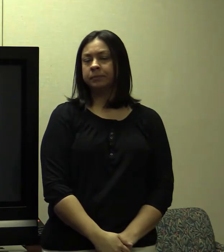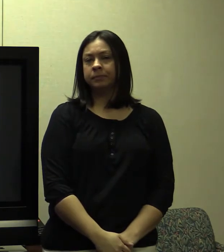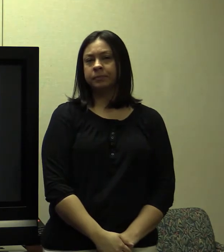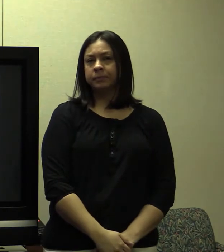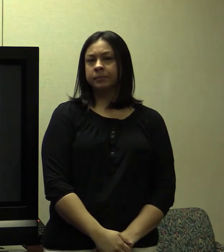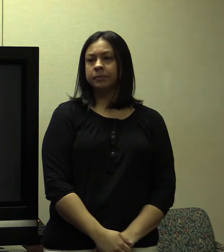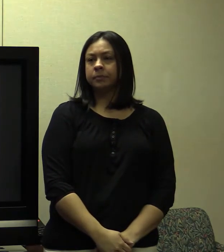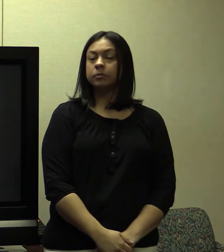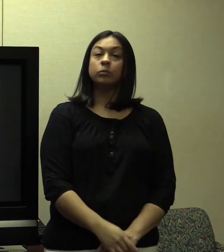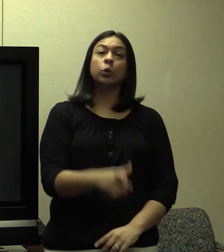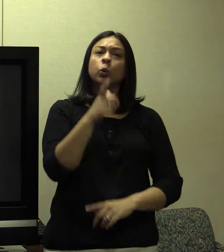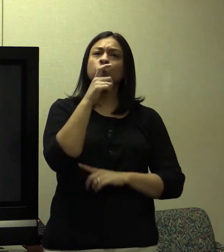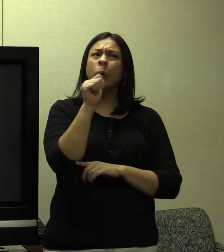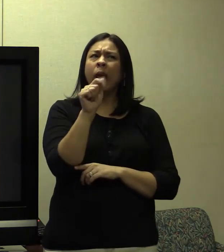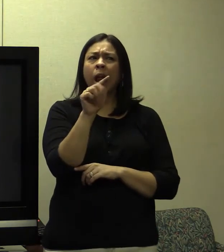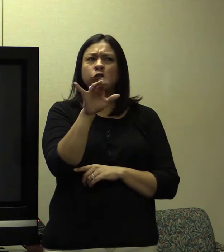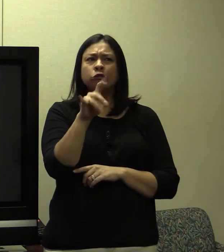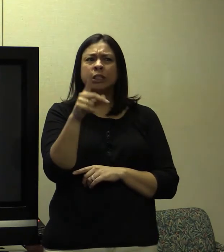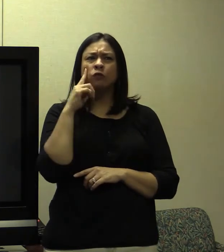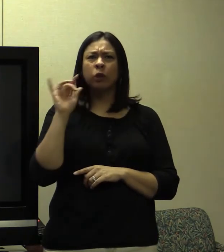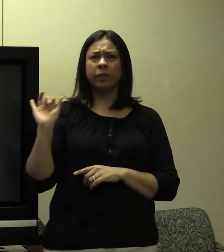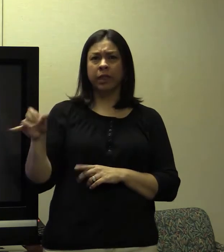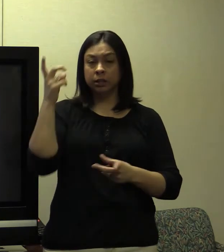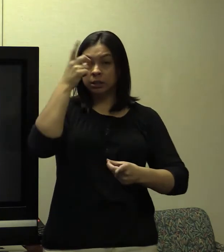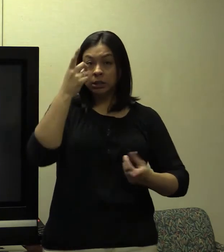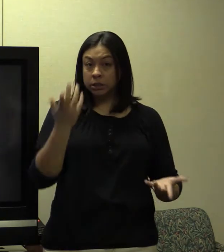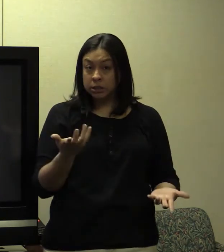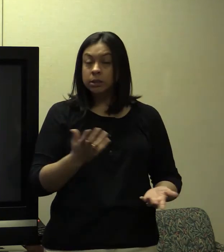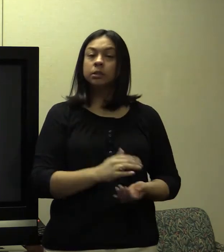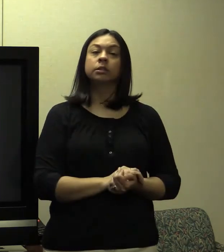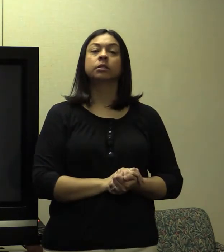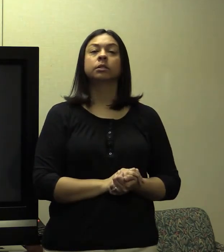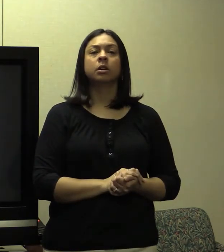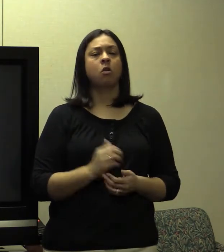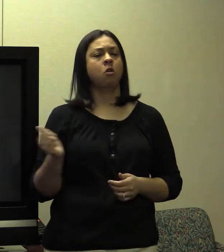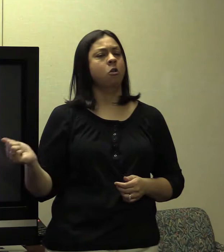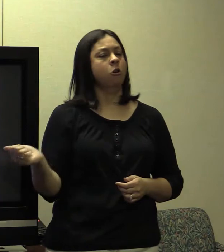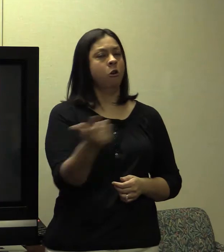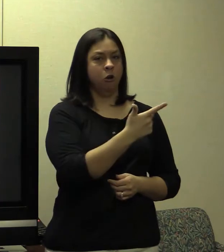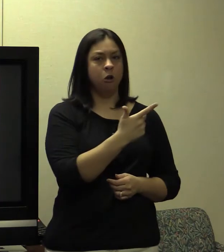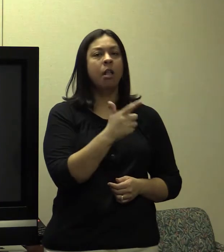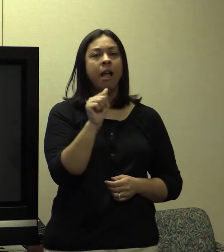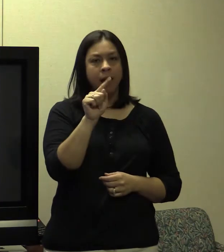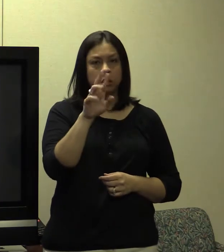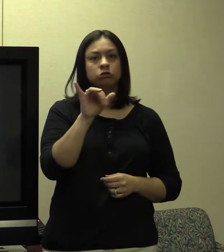So who's at risk for these diseases? We all are.